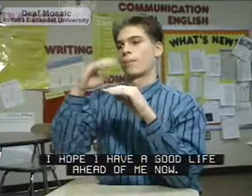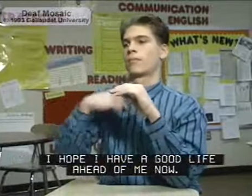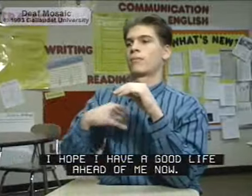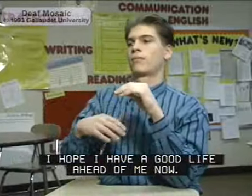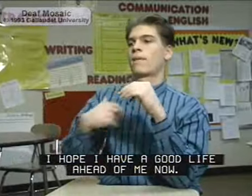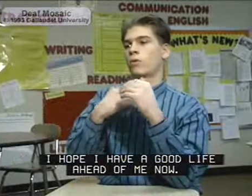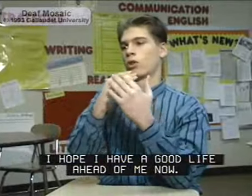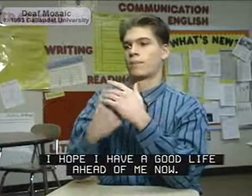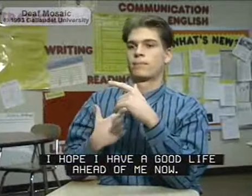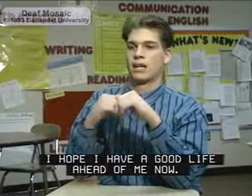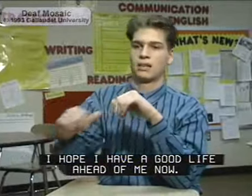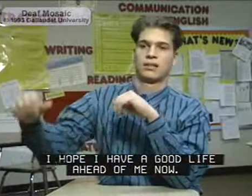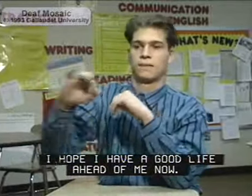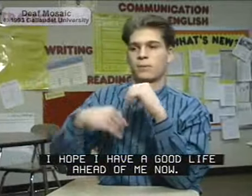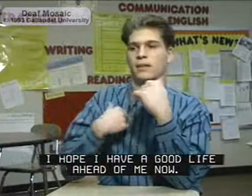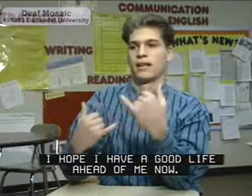I hope I have a good life ahead of me now.